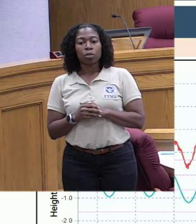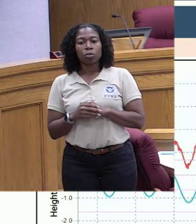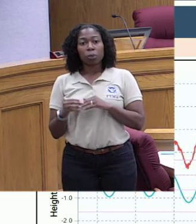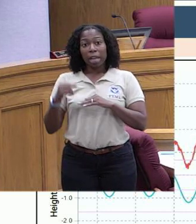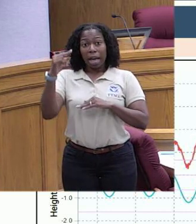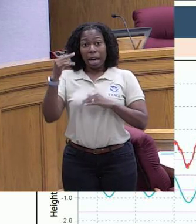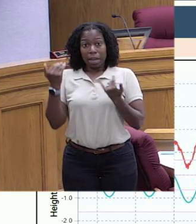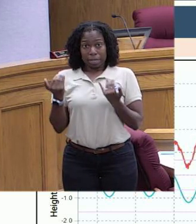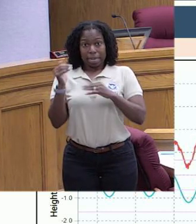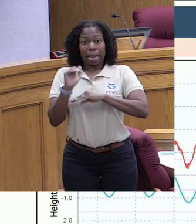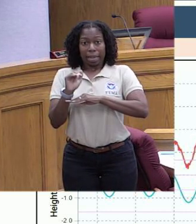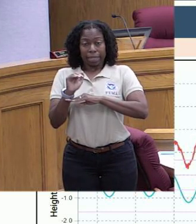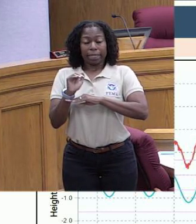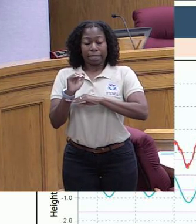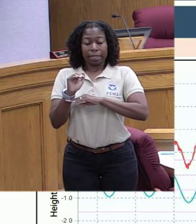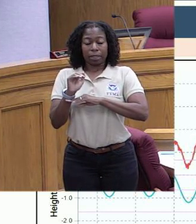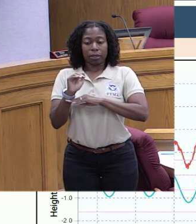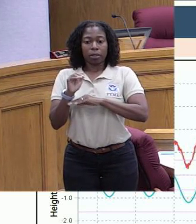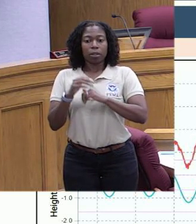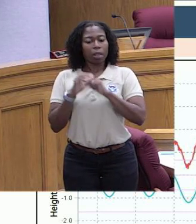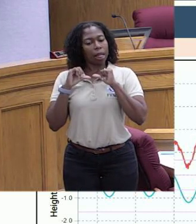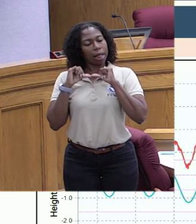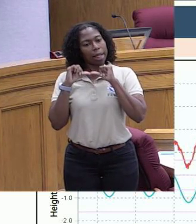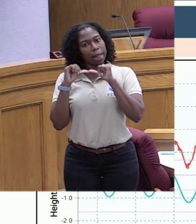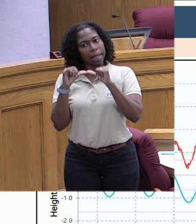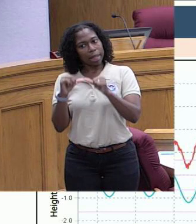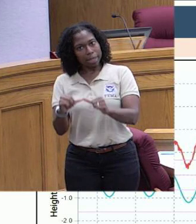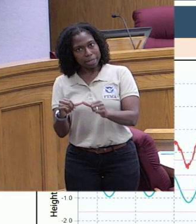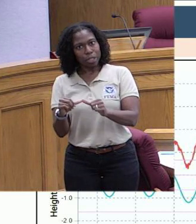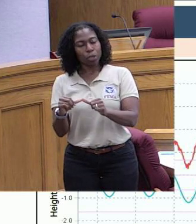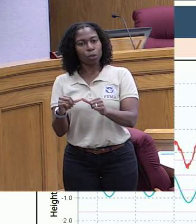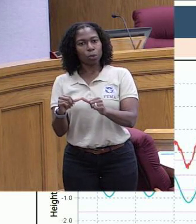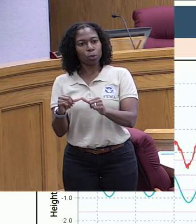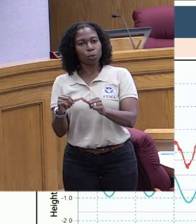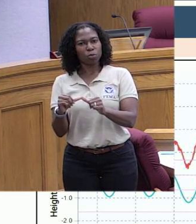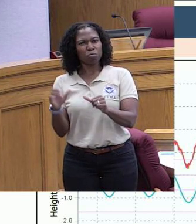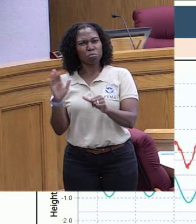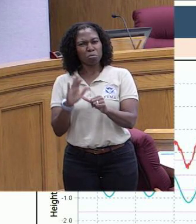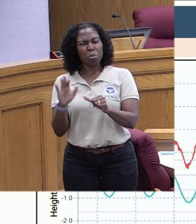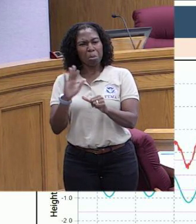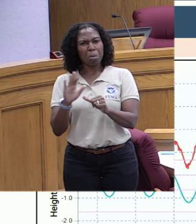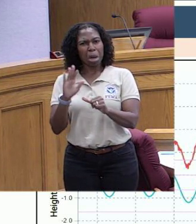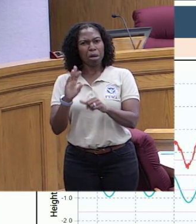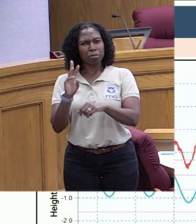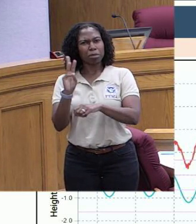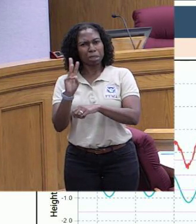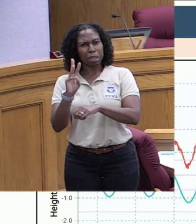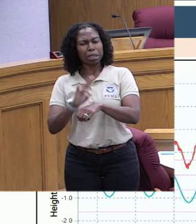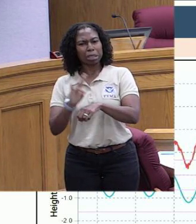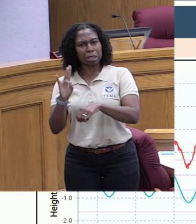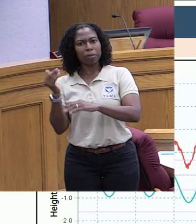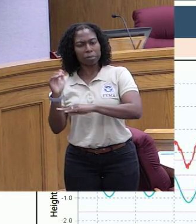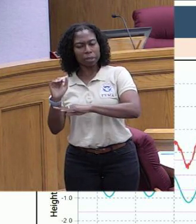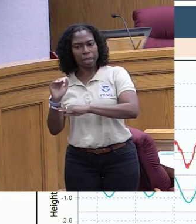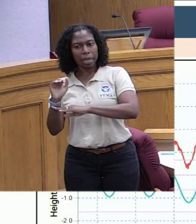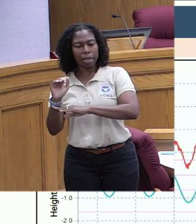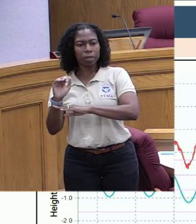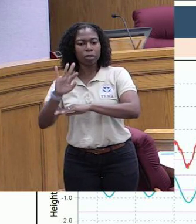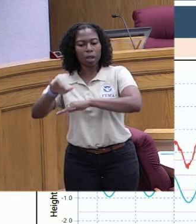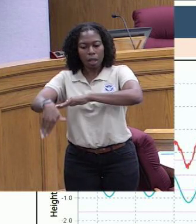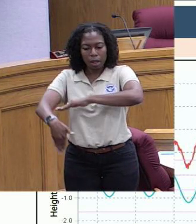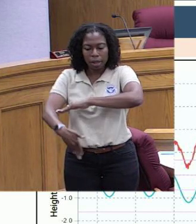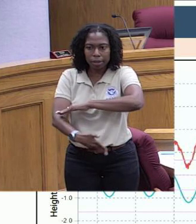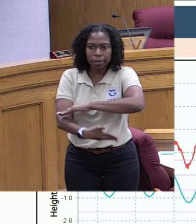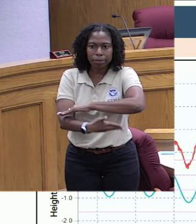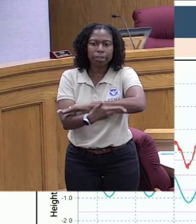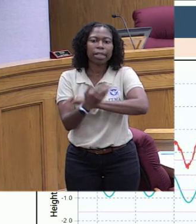And then the high tide tonight lingers. It's one of those things where it'll go on from about 6, 7 o'clock this evening all the way through the overnight hours before